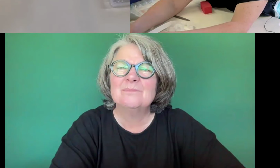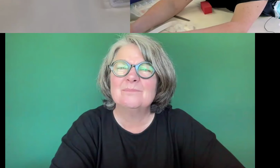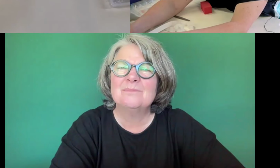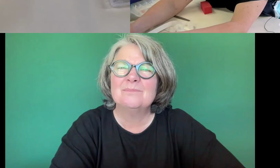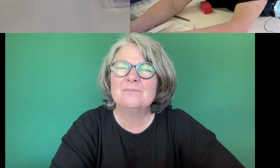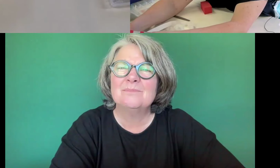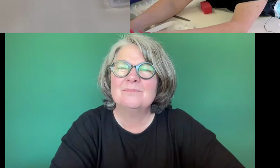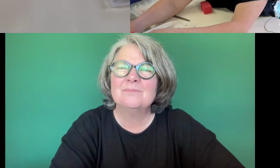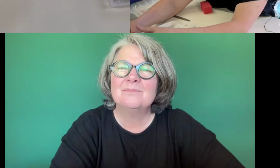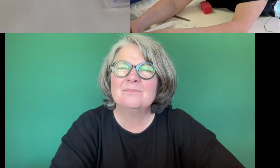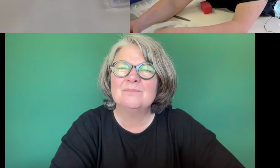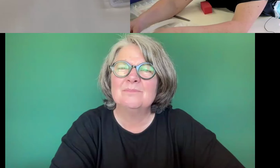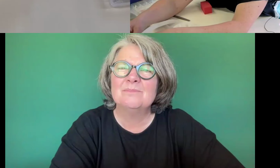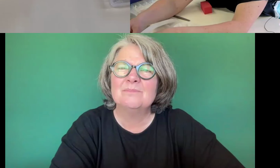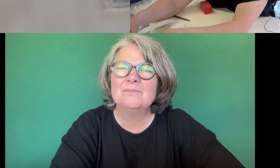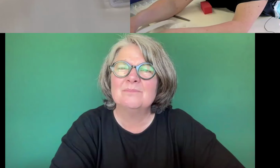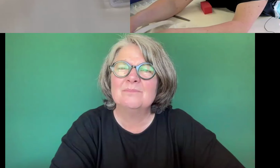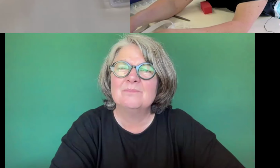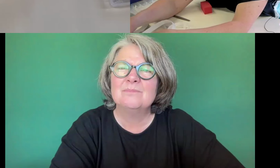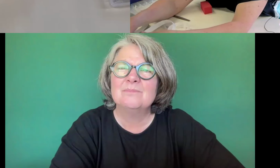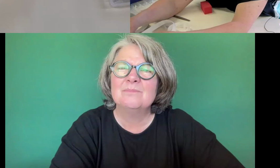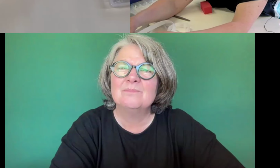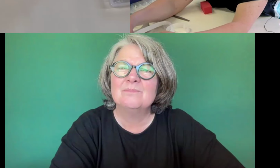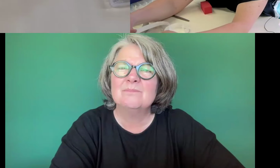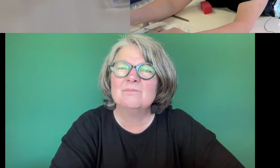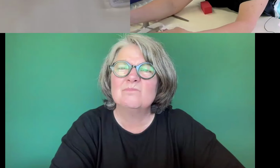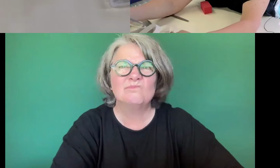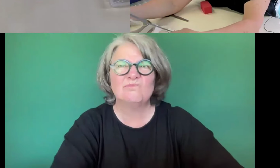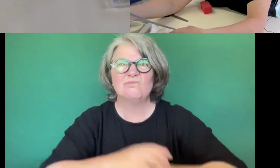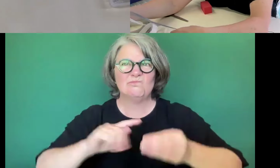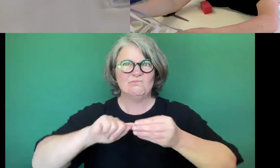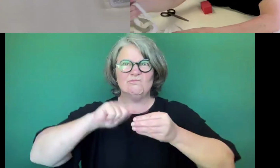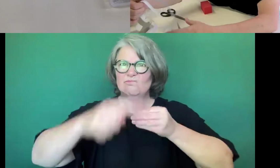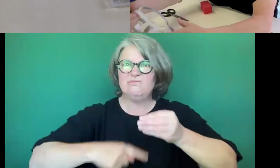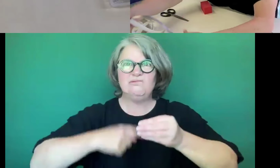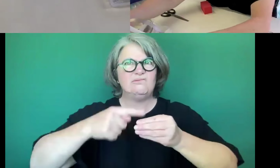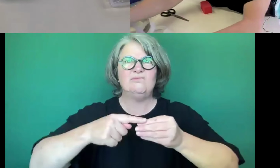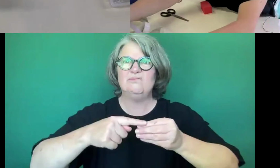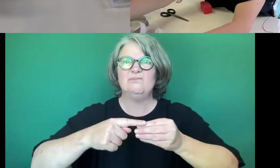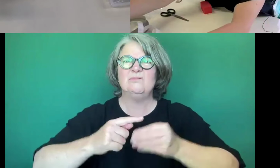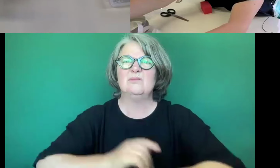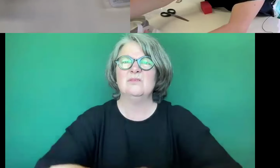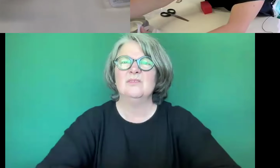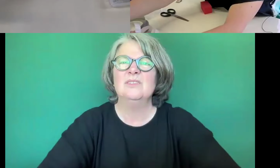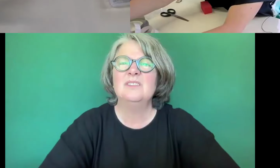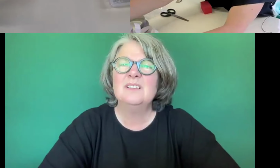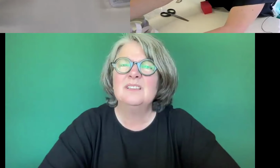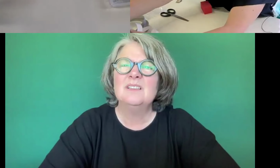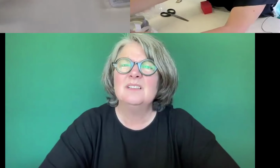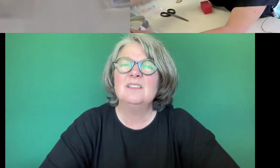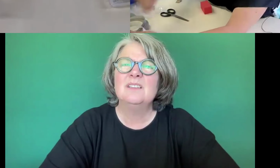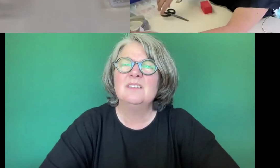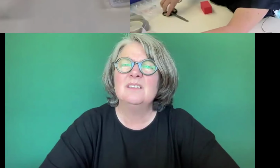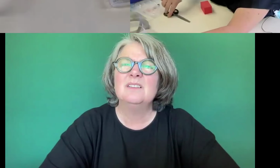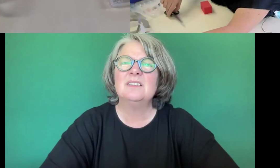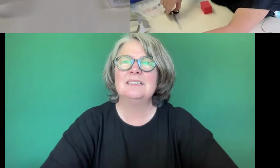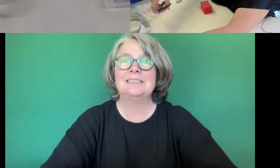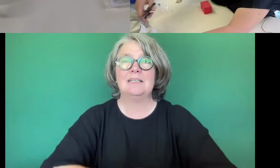block, all the way. I am going entirely around the block, and then I'm going to leave one piece really